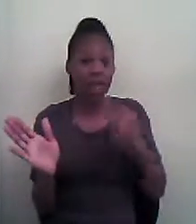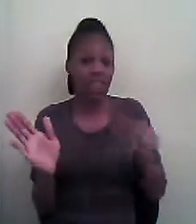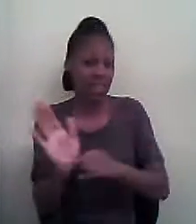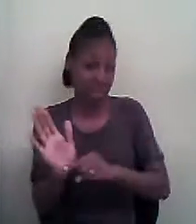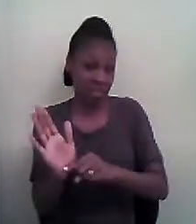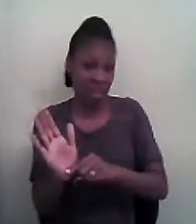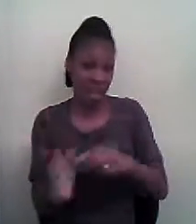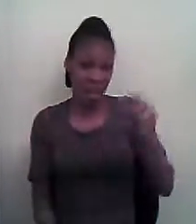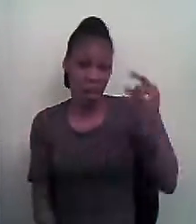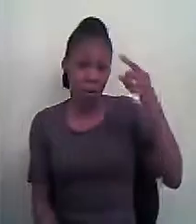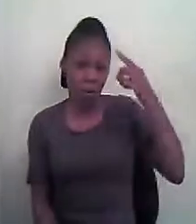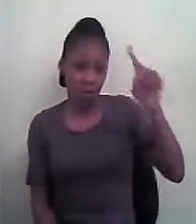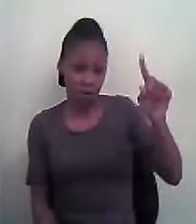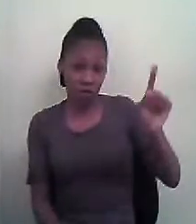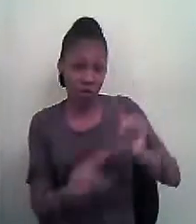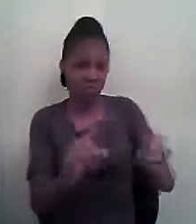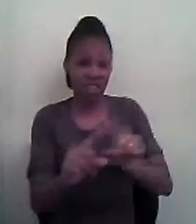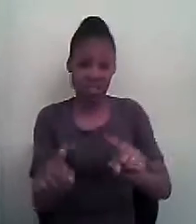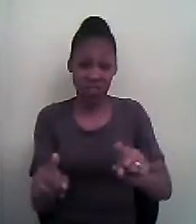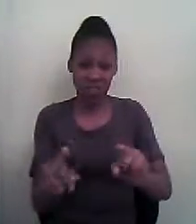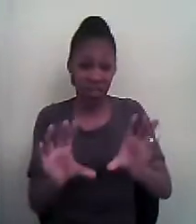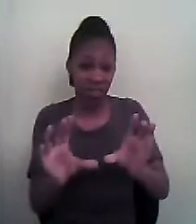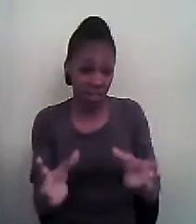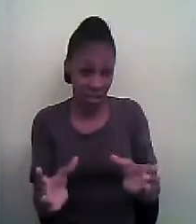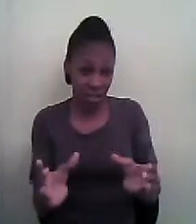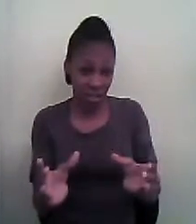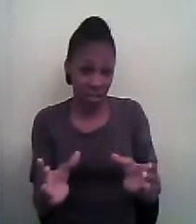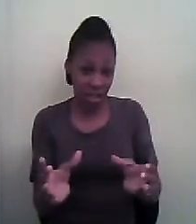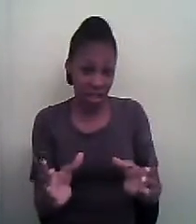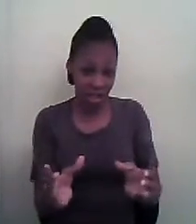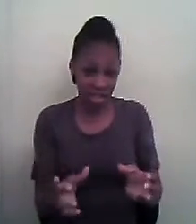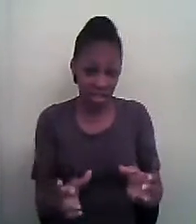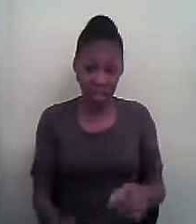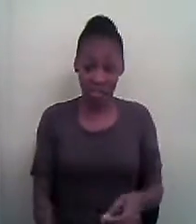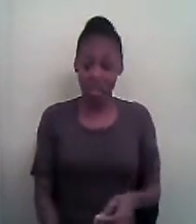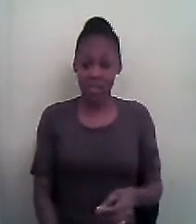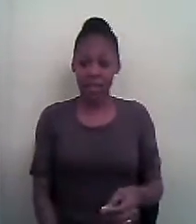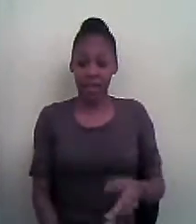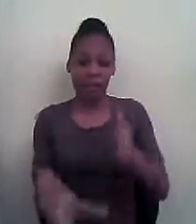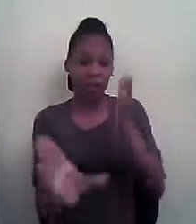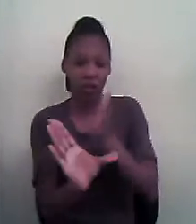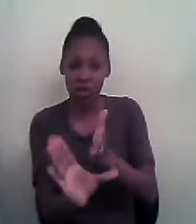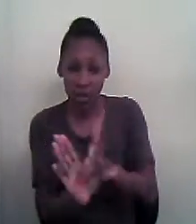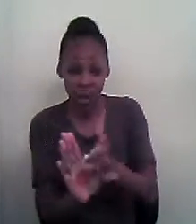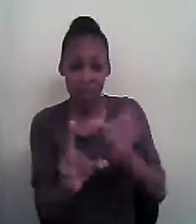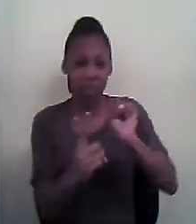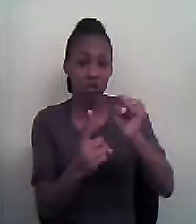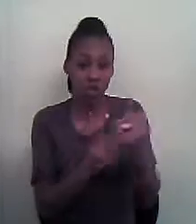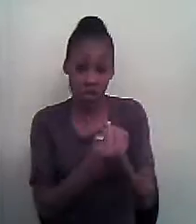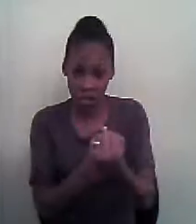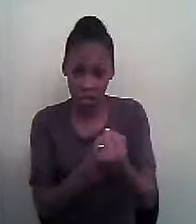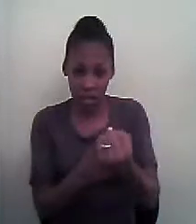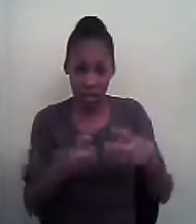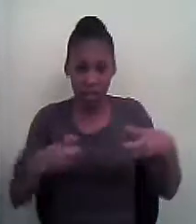psychology, sociology, biology, physics, any of the courses on the college level. And you could even try this with high